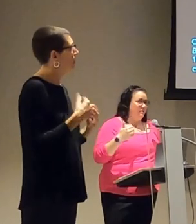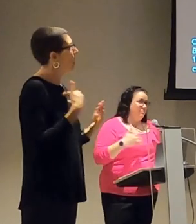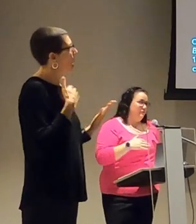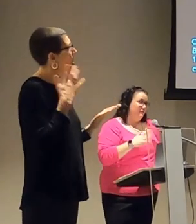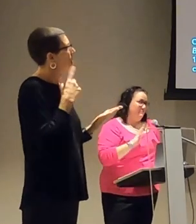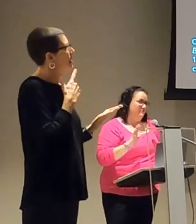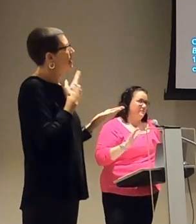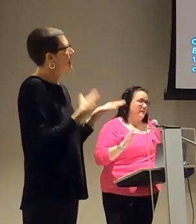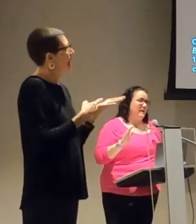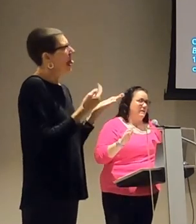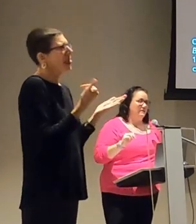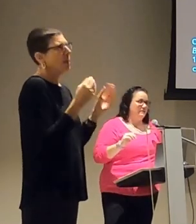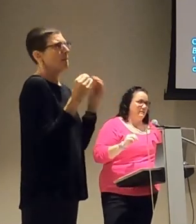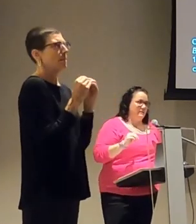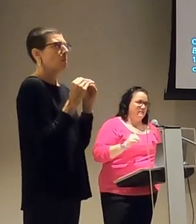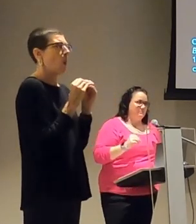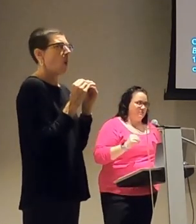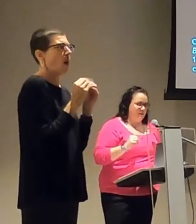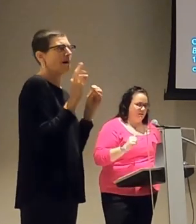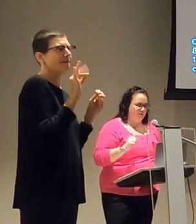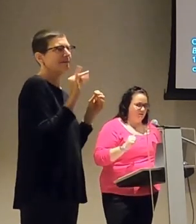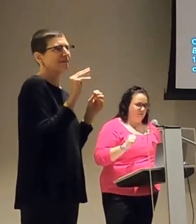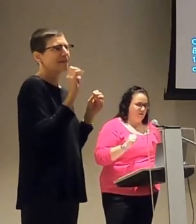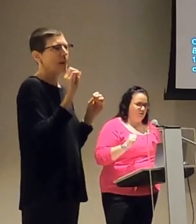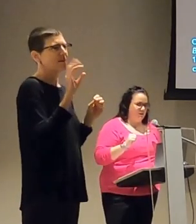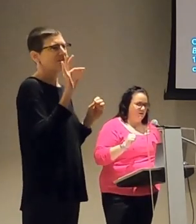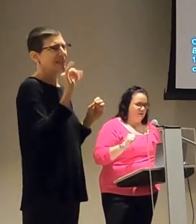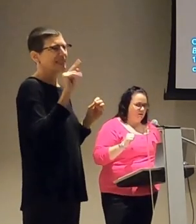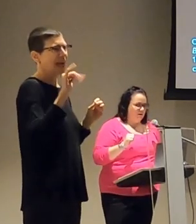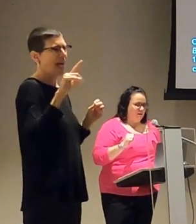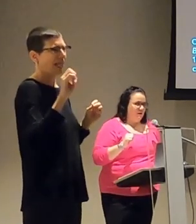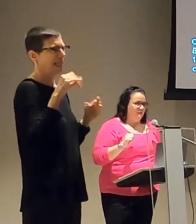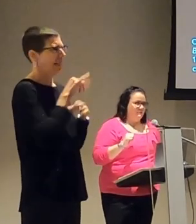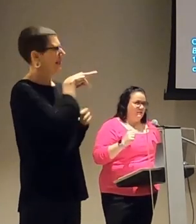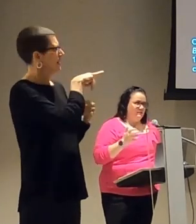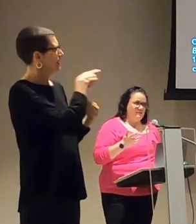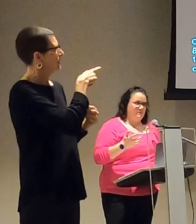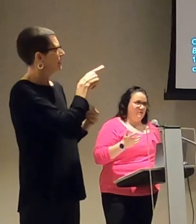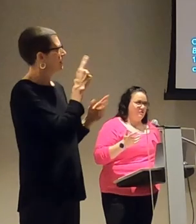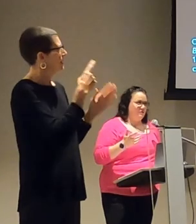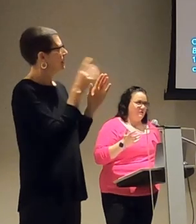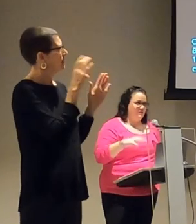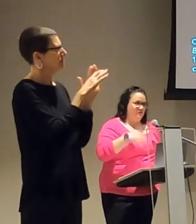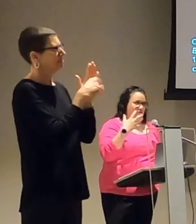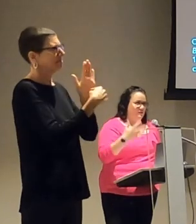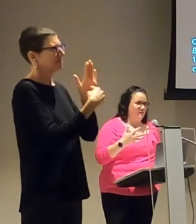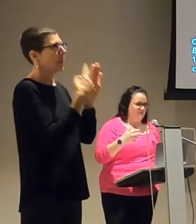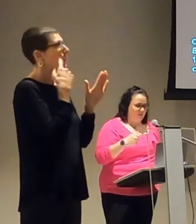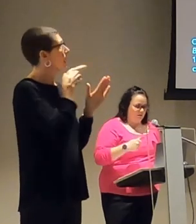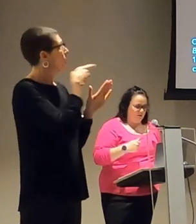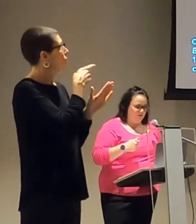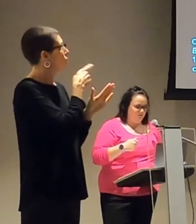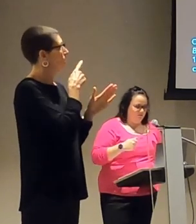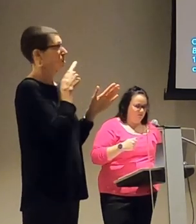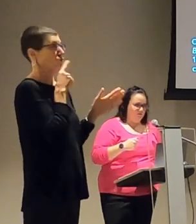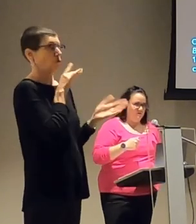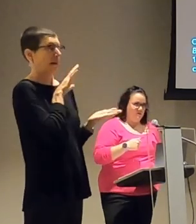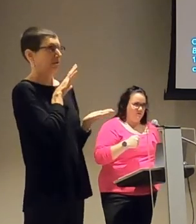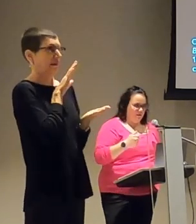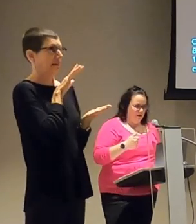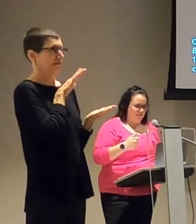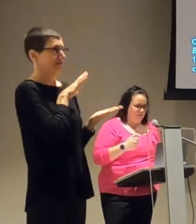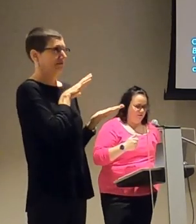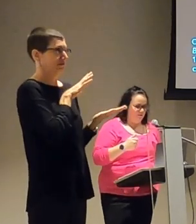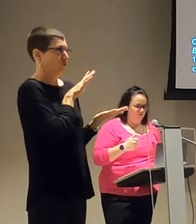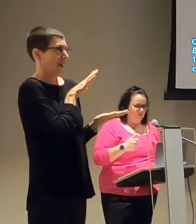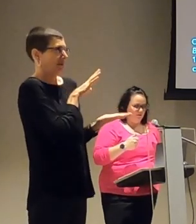argue maybe a little more femme fatale in this particular depiction, especially because she's in the middle